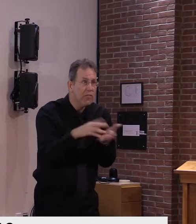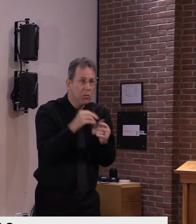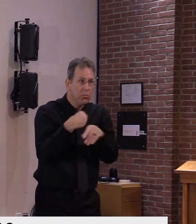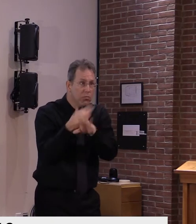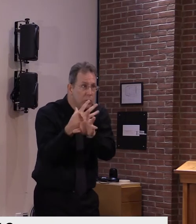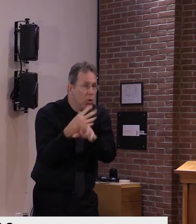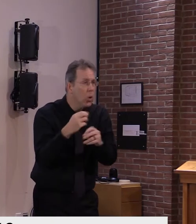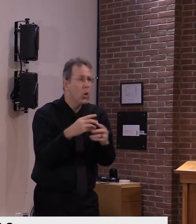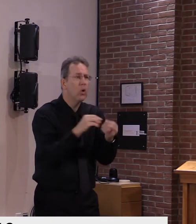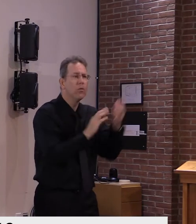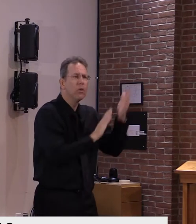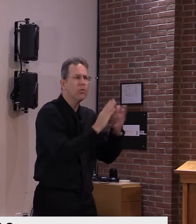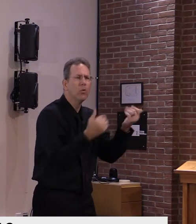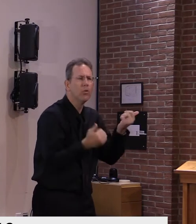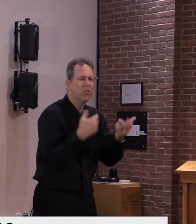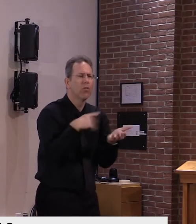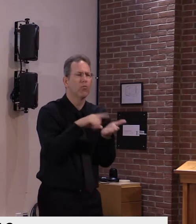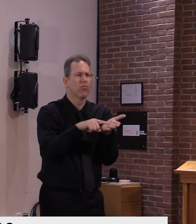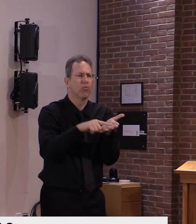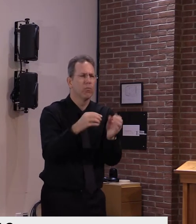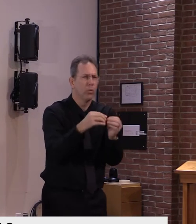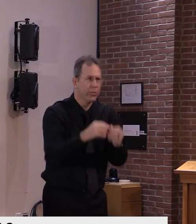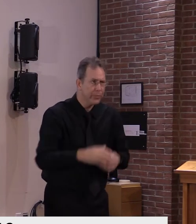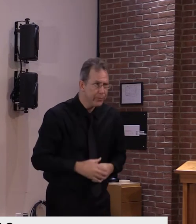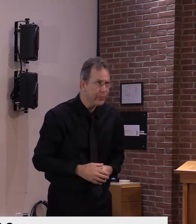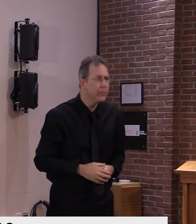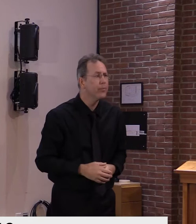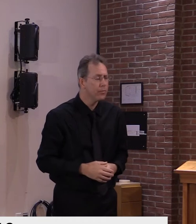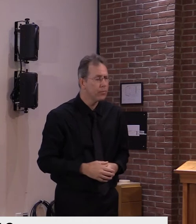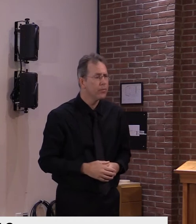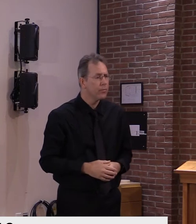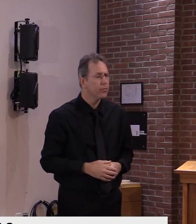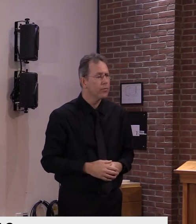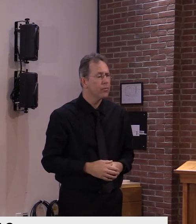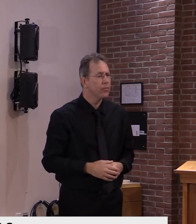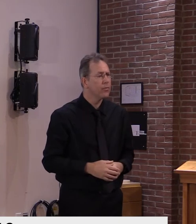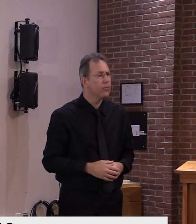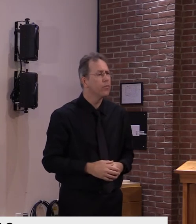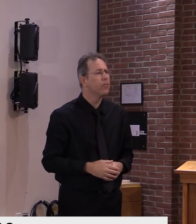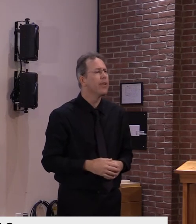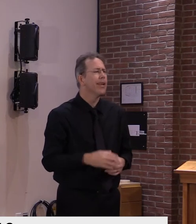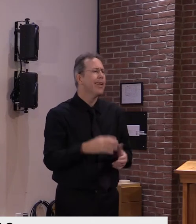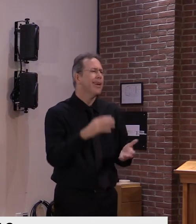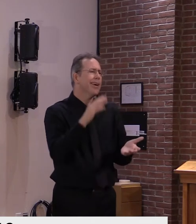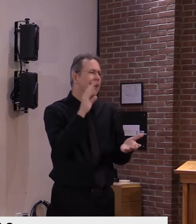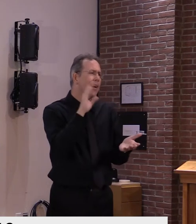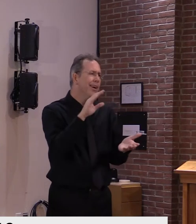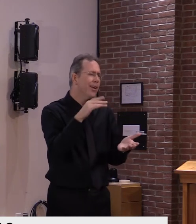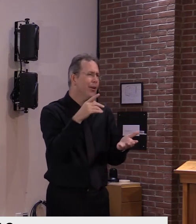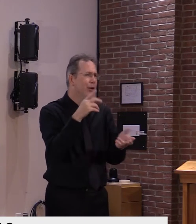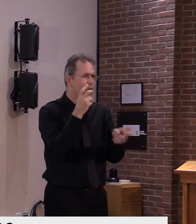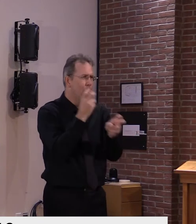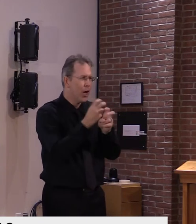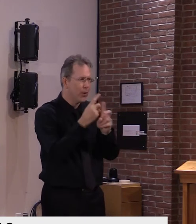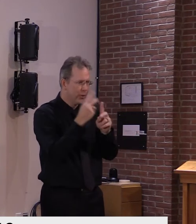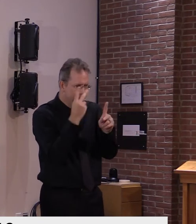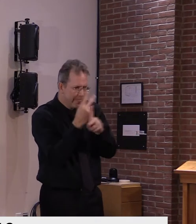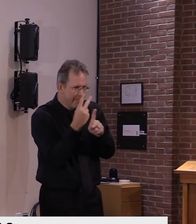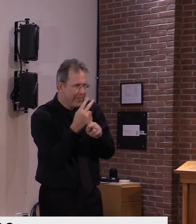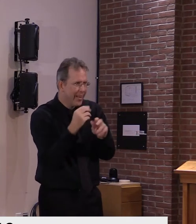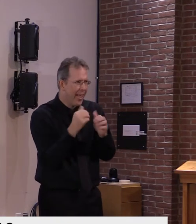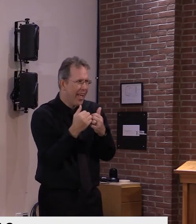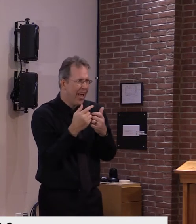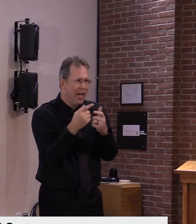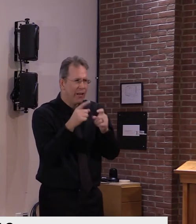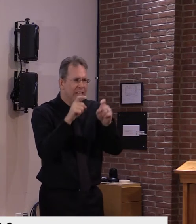the one hand, it's hard to contemplate how that testing might provide useful information from an accountability standpoint. But on the other hand, we